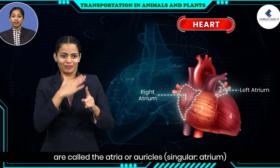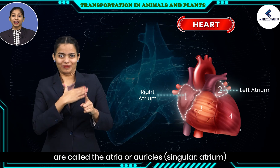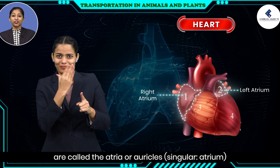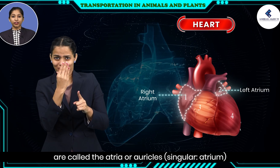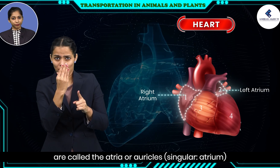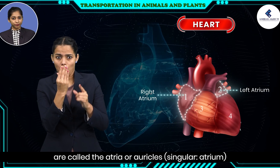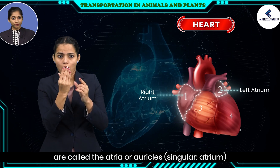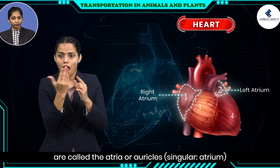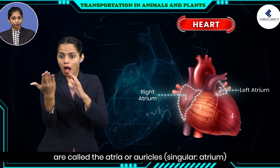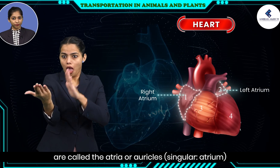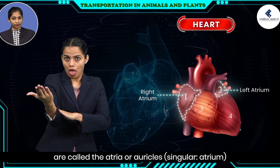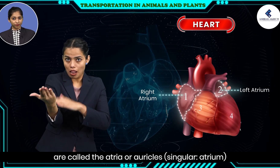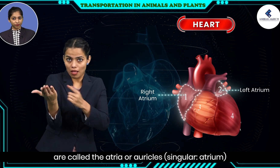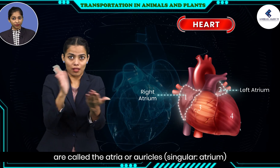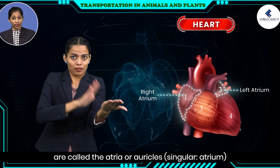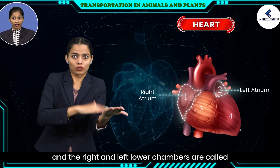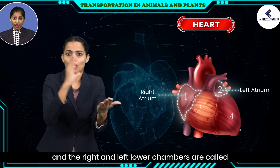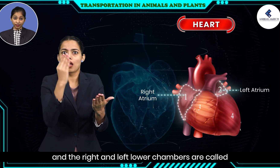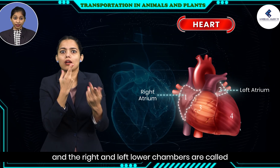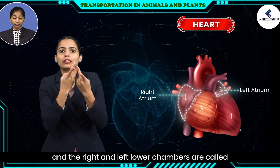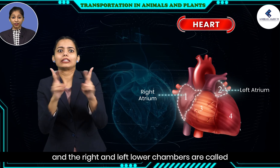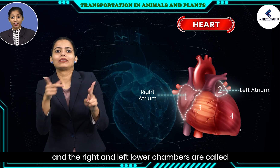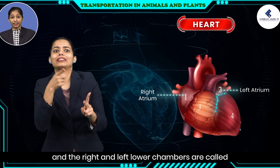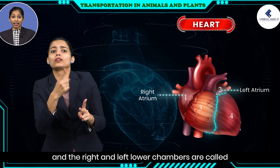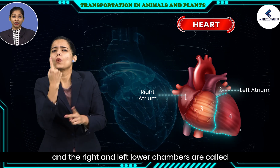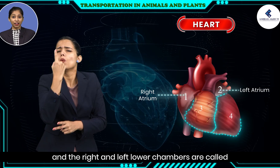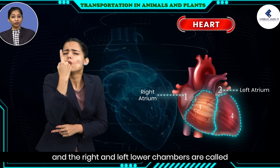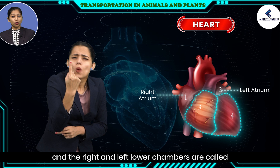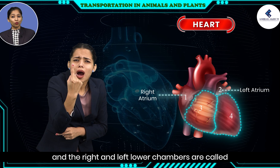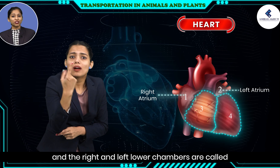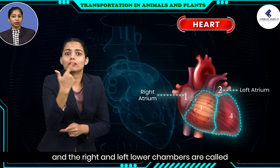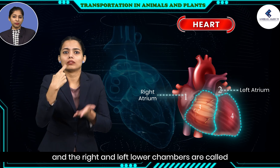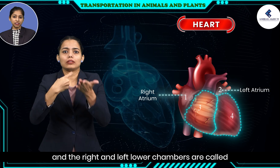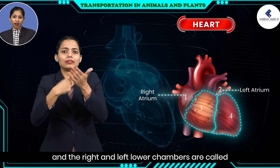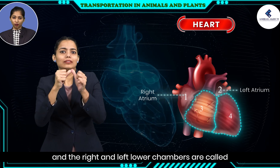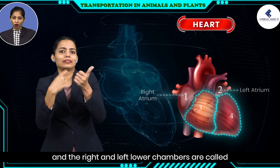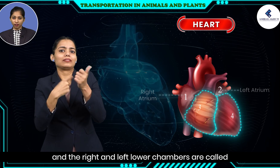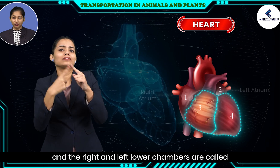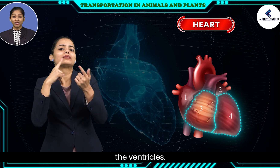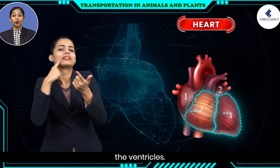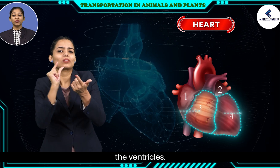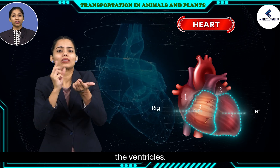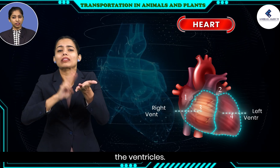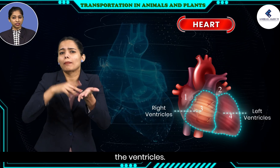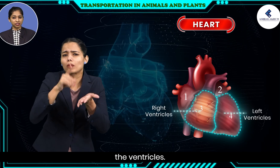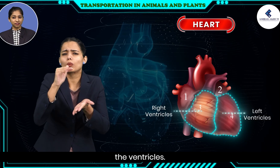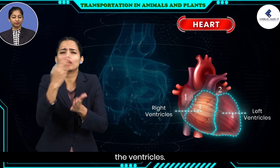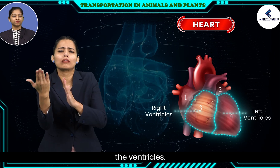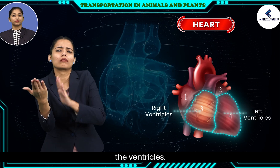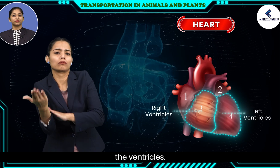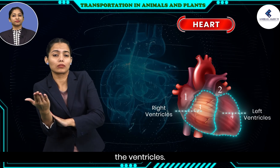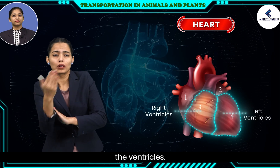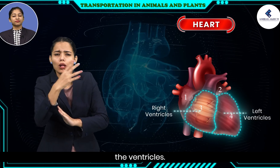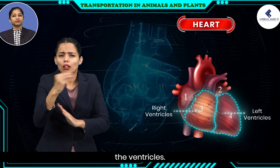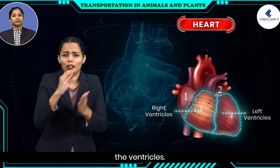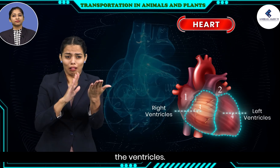singular atrium, and the right and left lower chambers are called the ventricles.